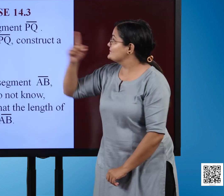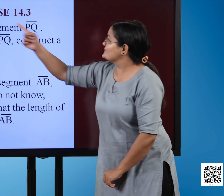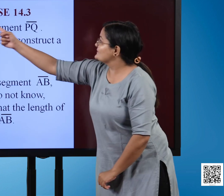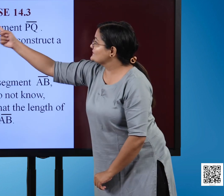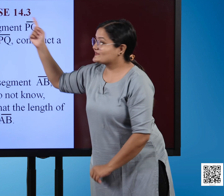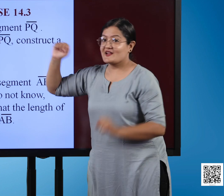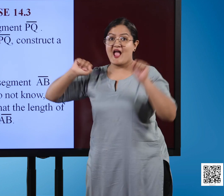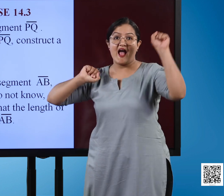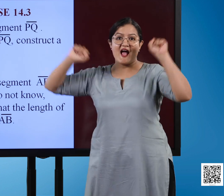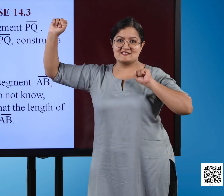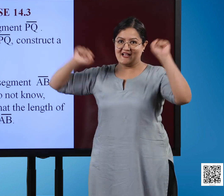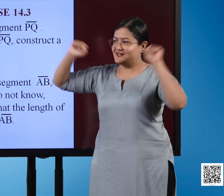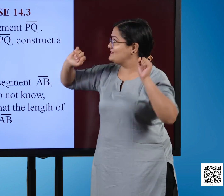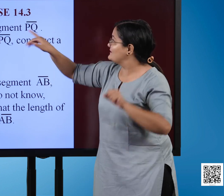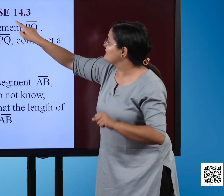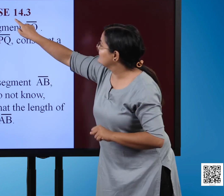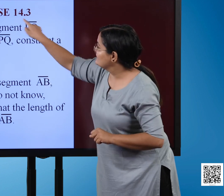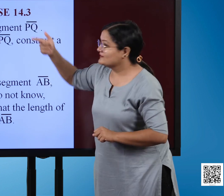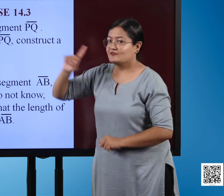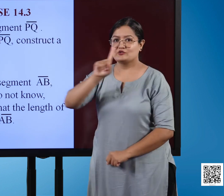Exercise 14.3.